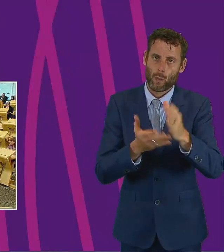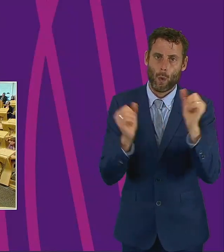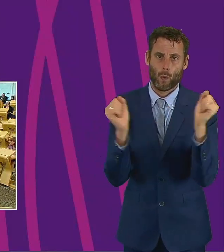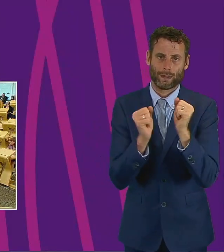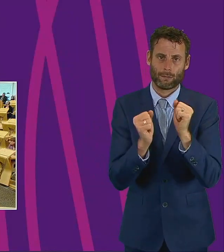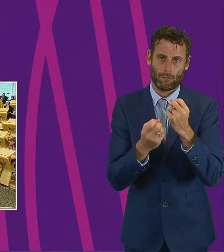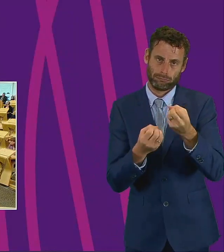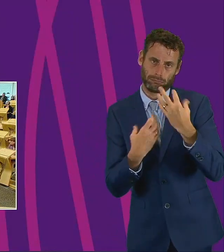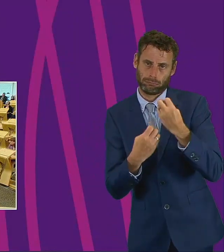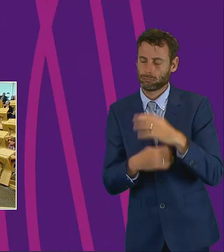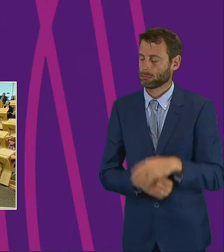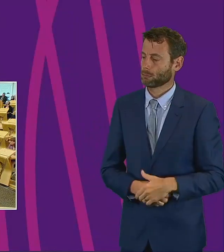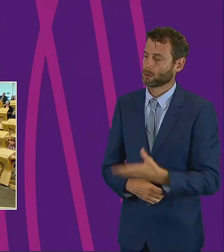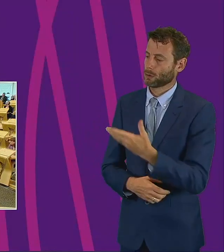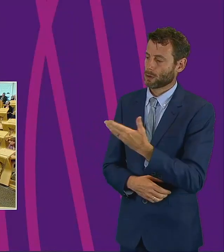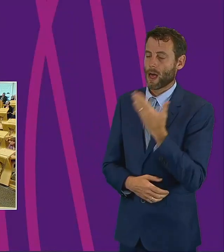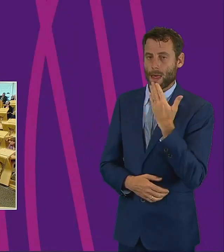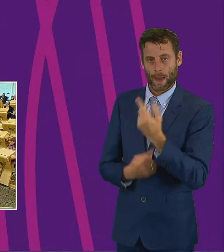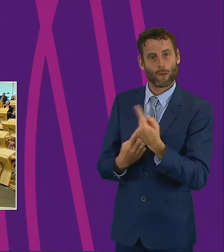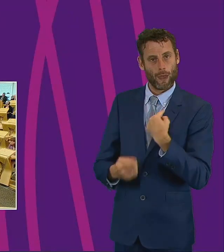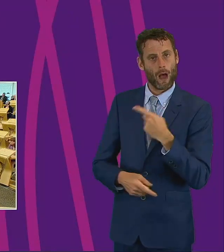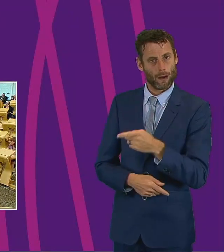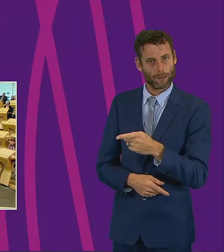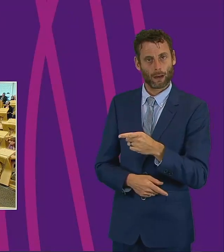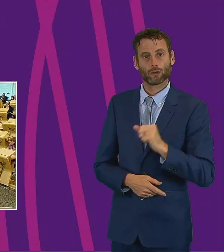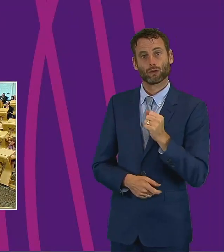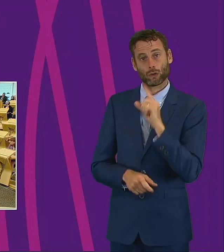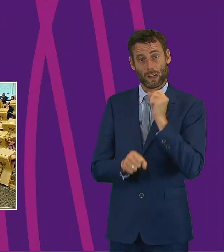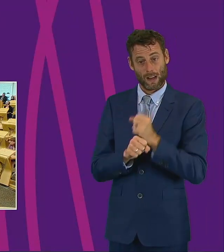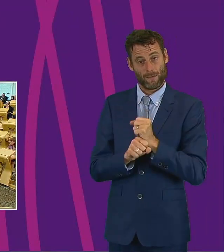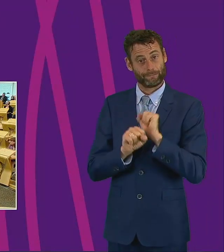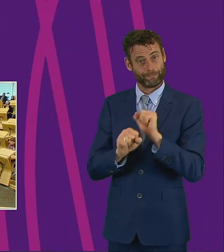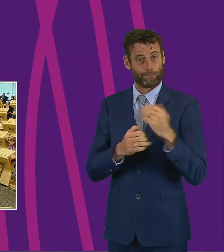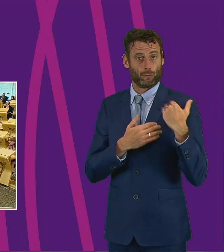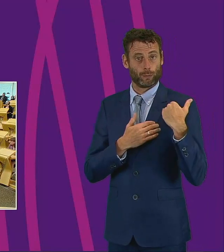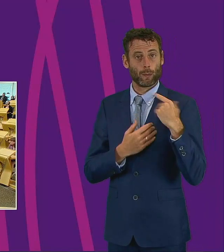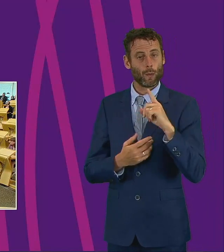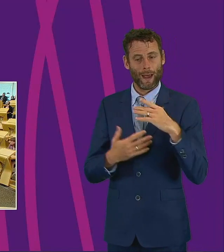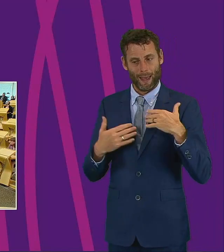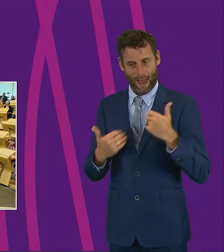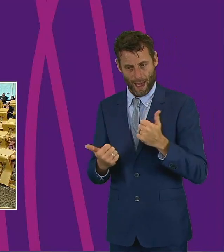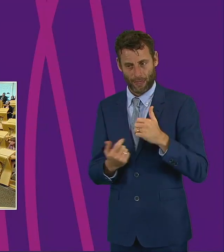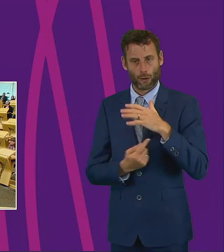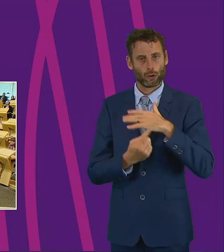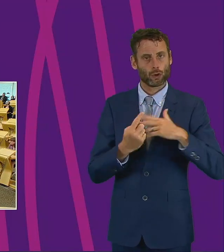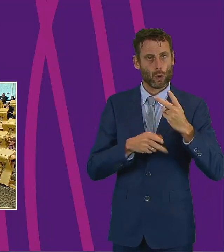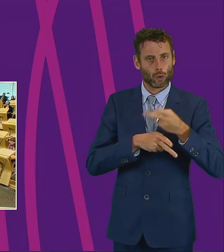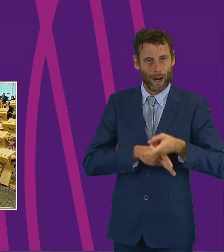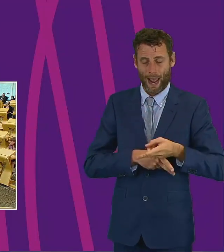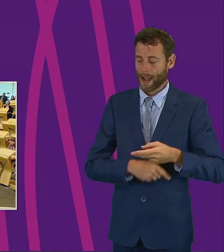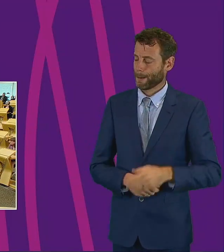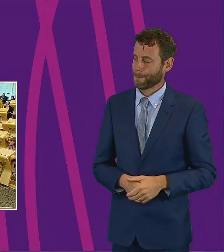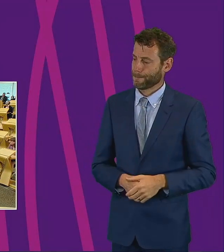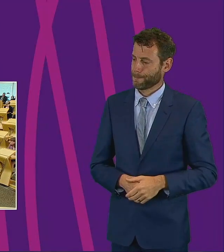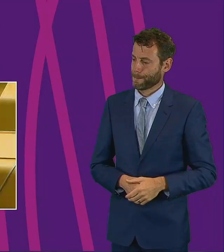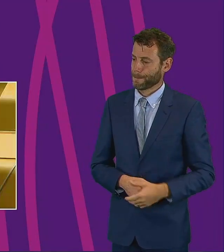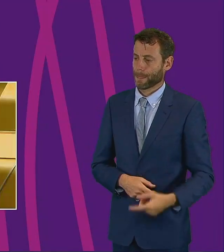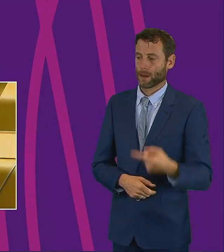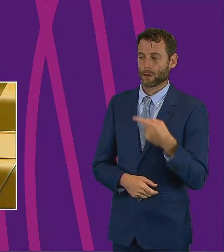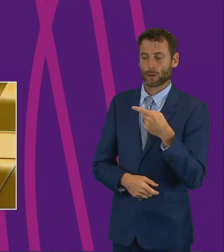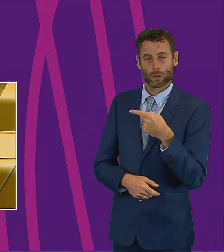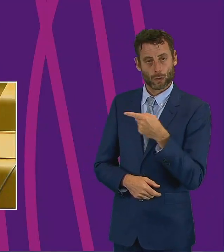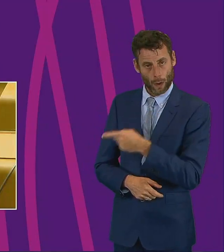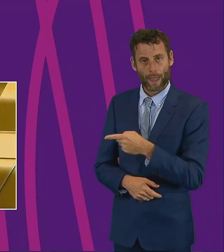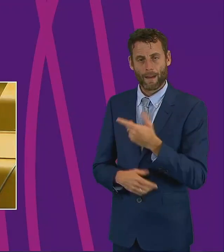for that answer. The Scottish Government, of course, is in charge of health and social care and has demonstrated control over a range of policy issues that have equipped